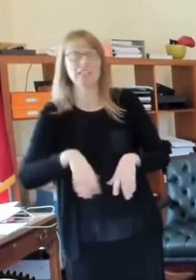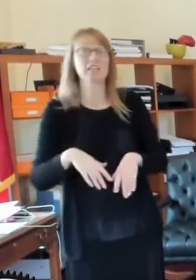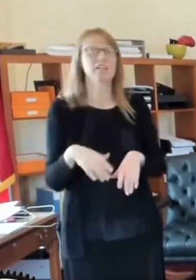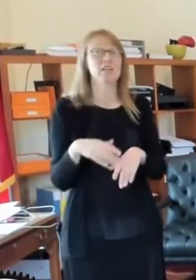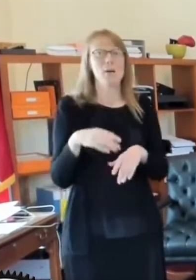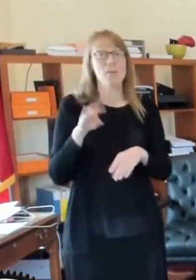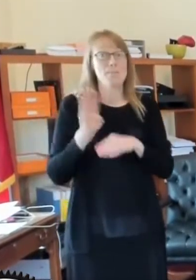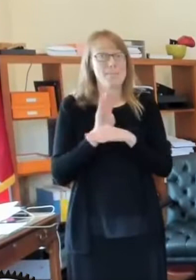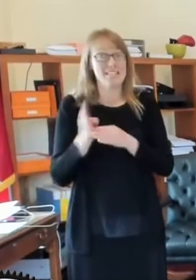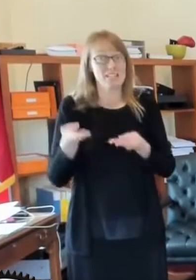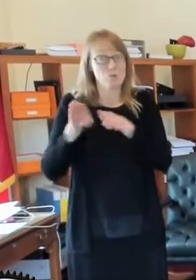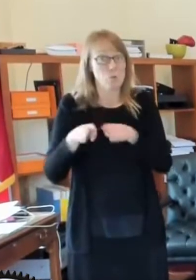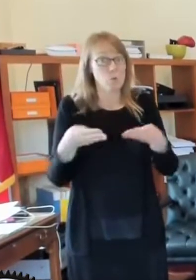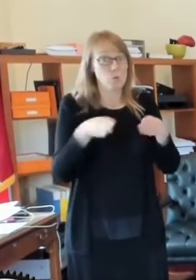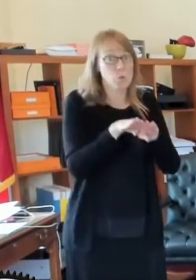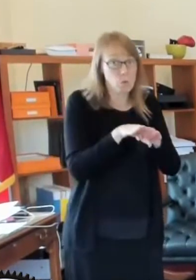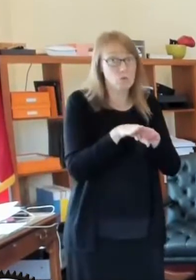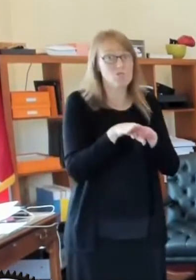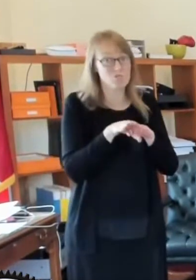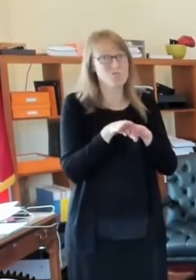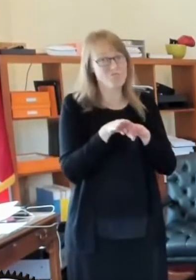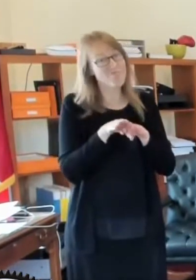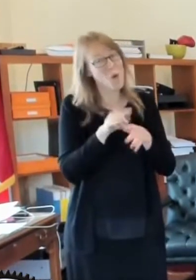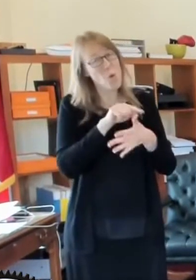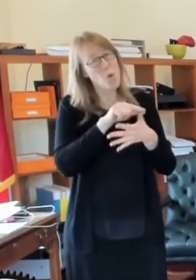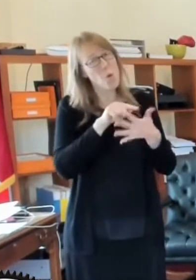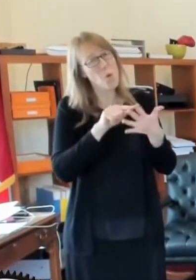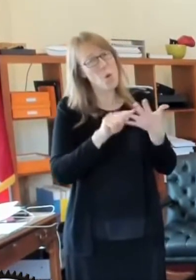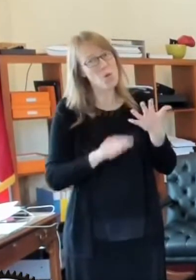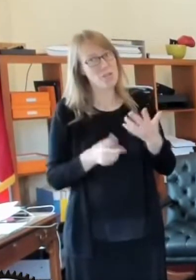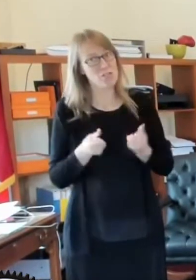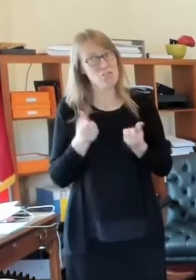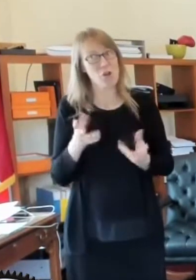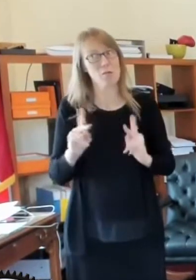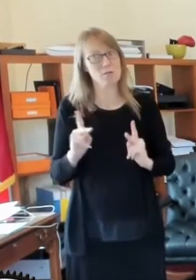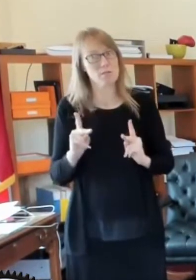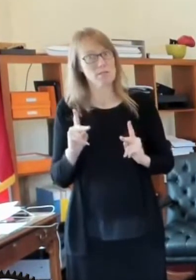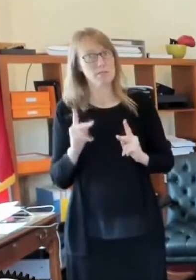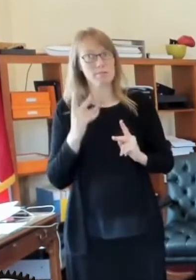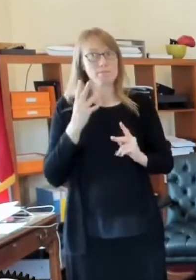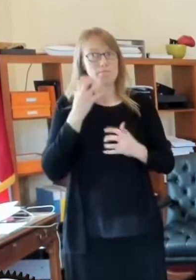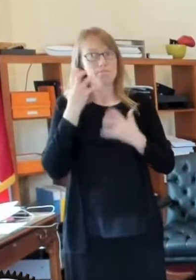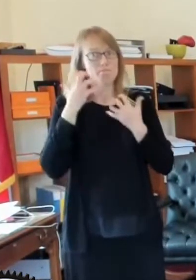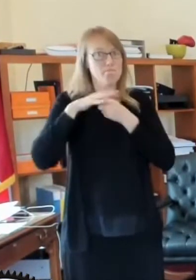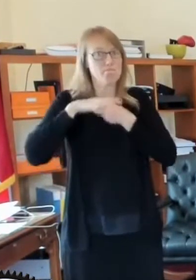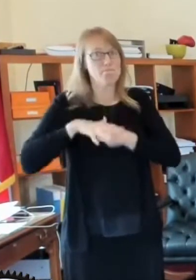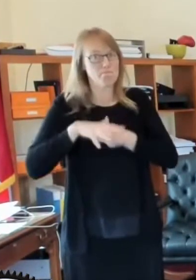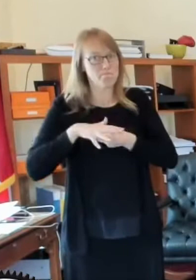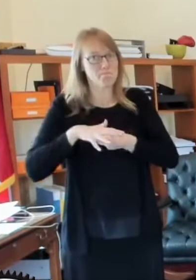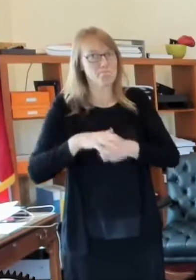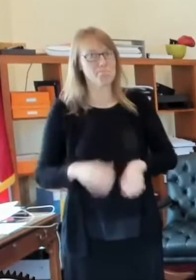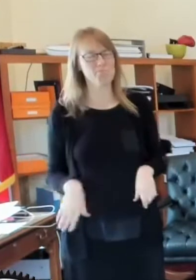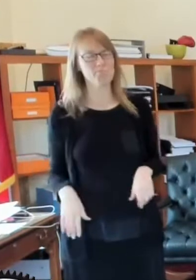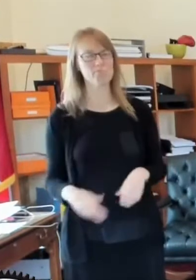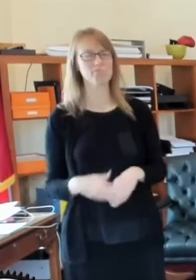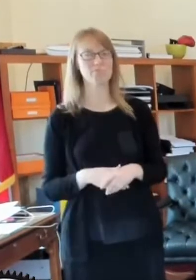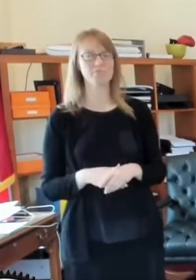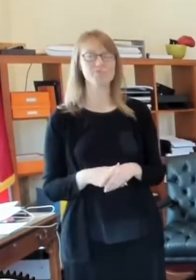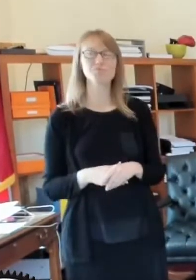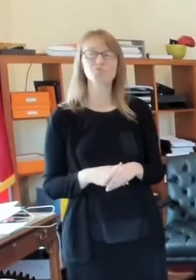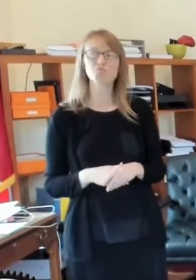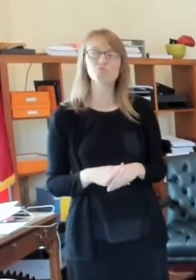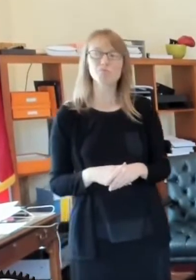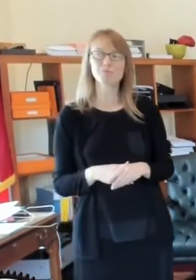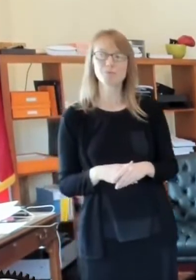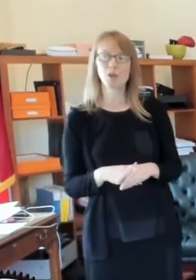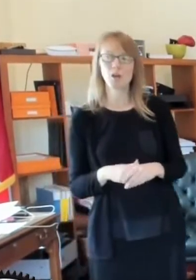has really stressed many people. And we believe that is, of course,